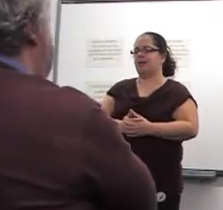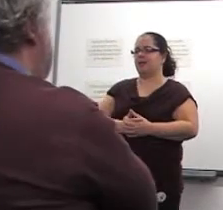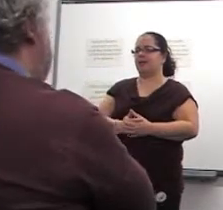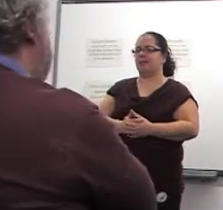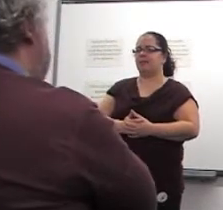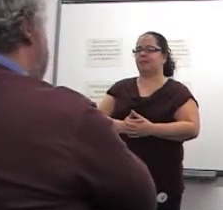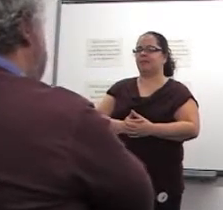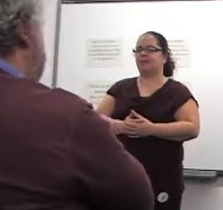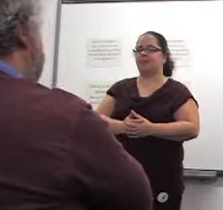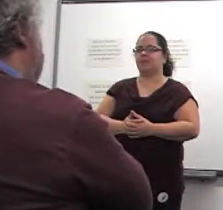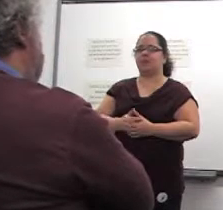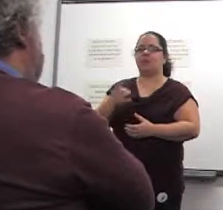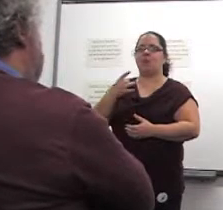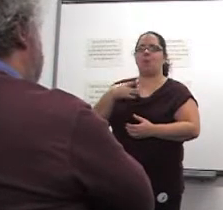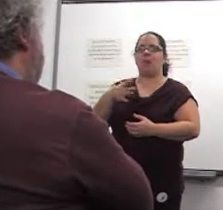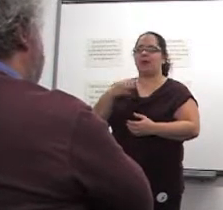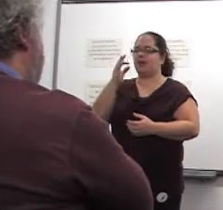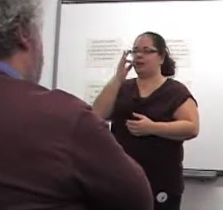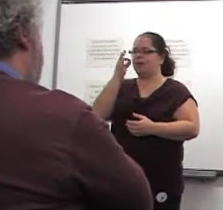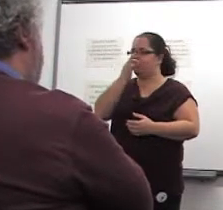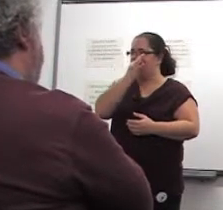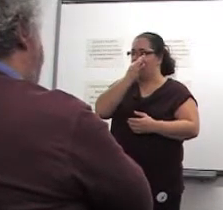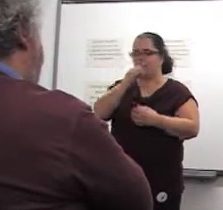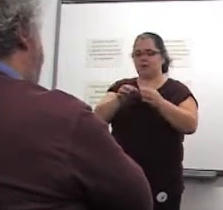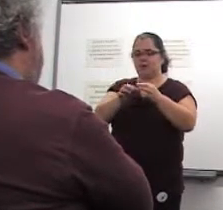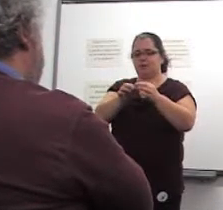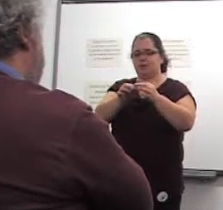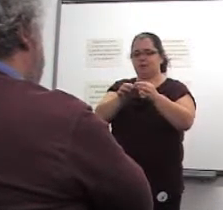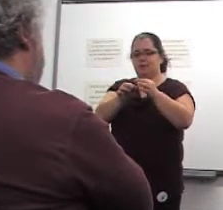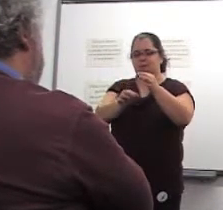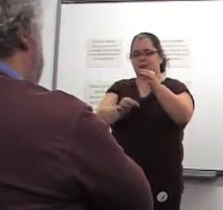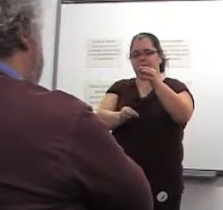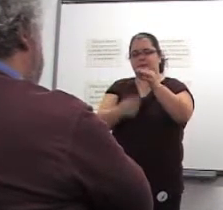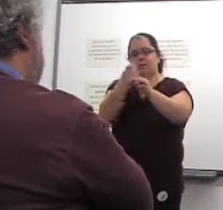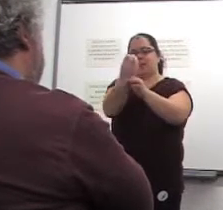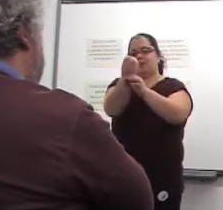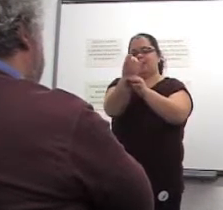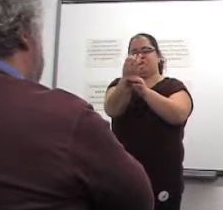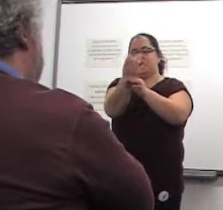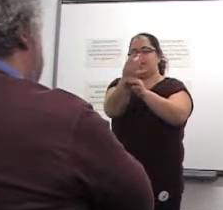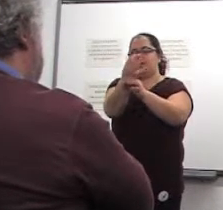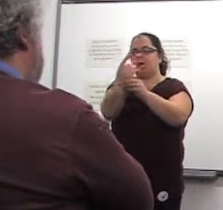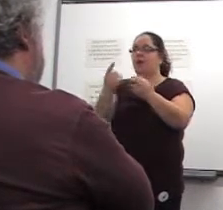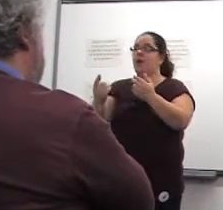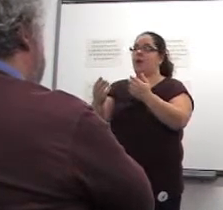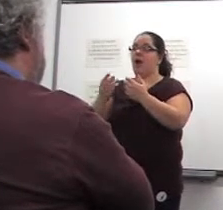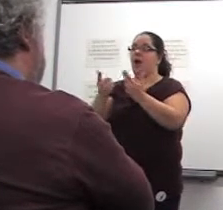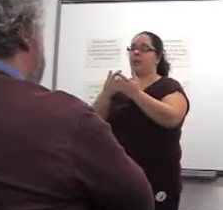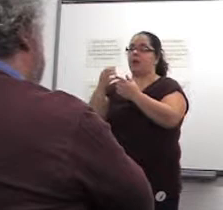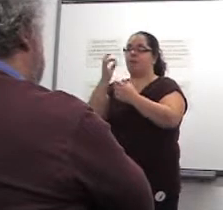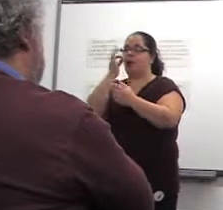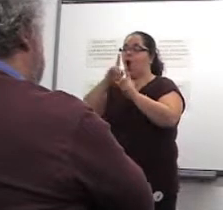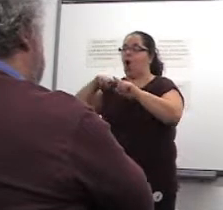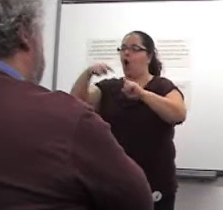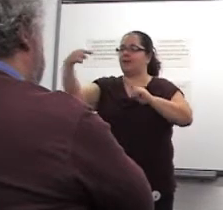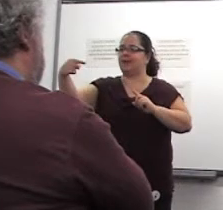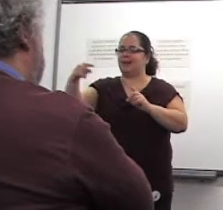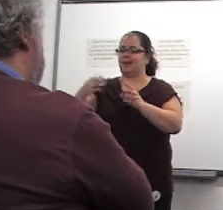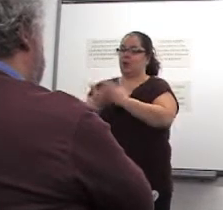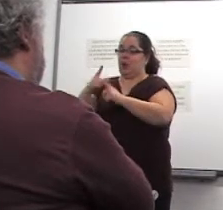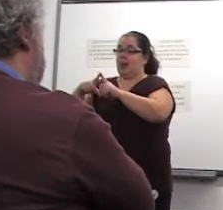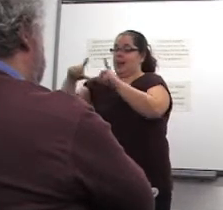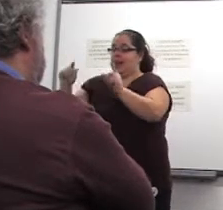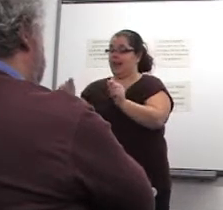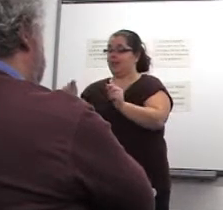glorious, close-packed white flowers on a bare stem. Hawthorn is the opposite. New leaves